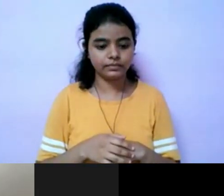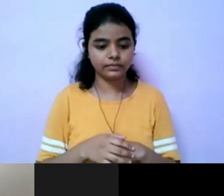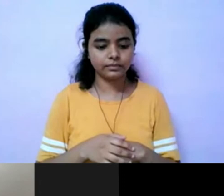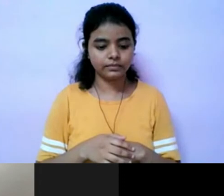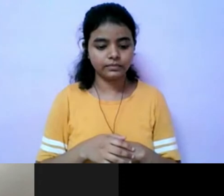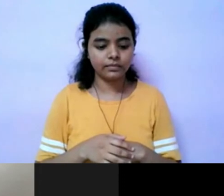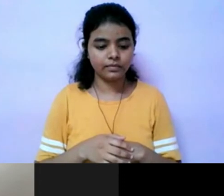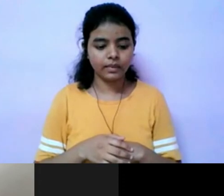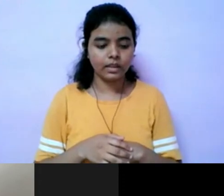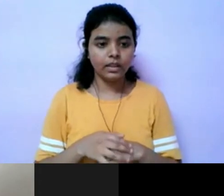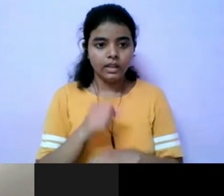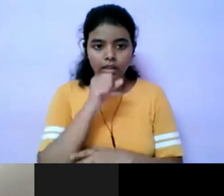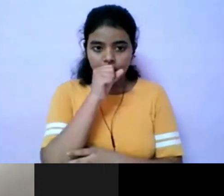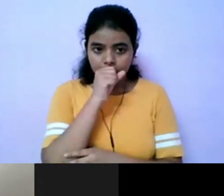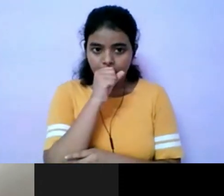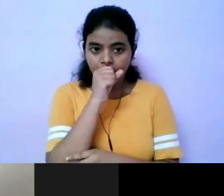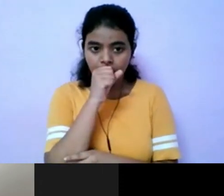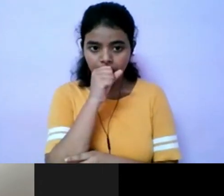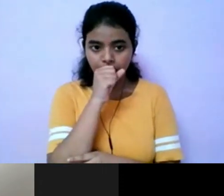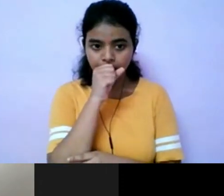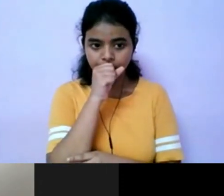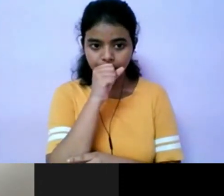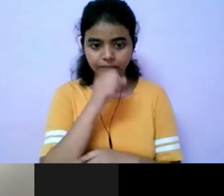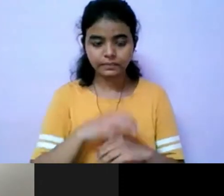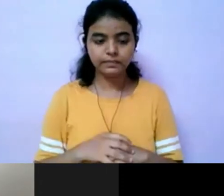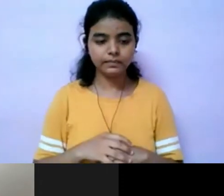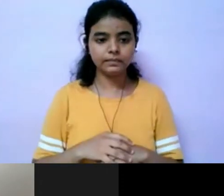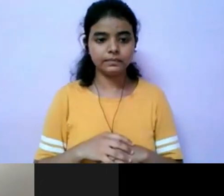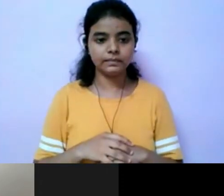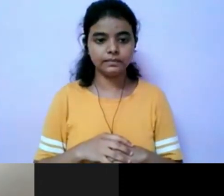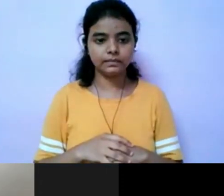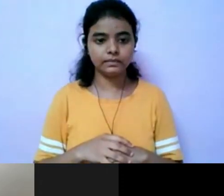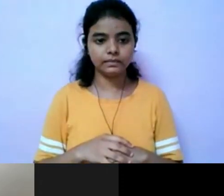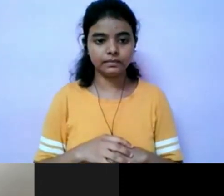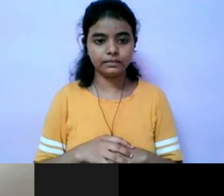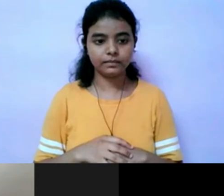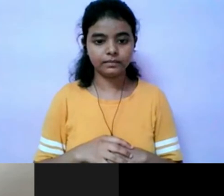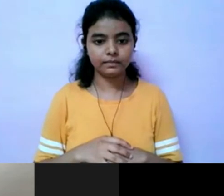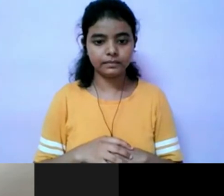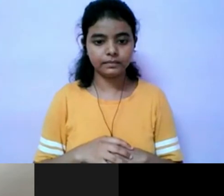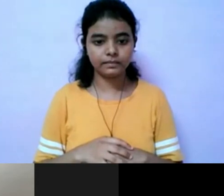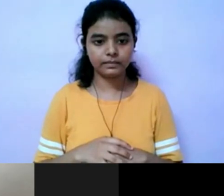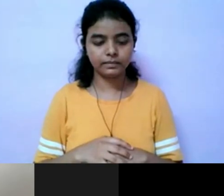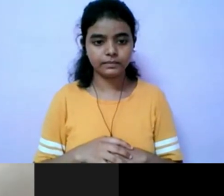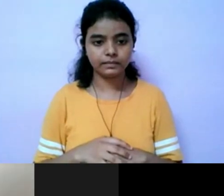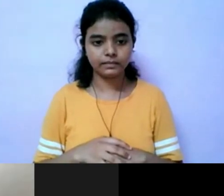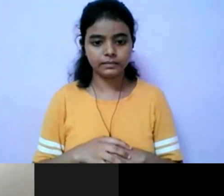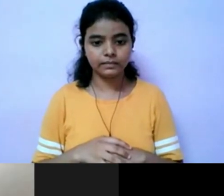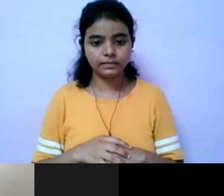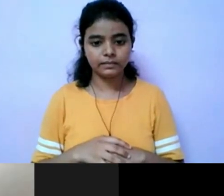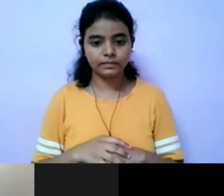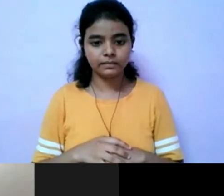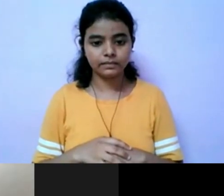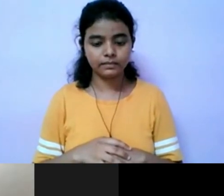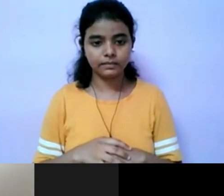Hi, Professor Kuusisto. I'm another blind person. Hello, Aparna. Hi. Hi. So you've